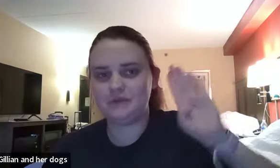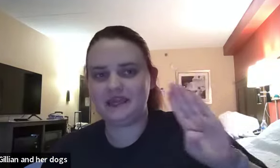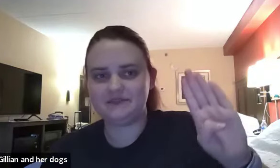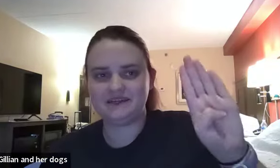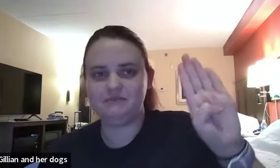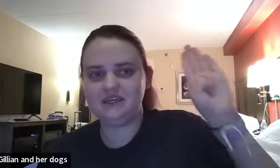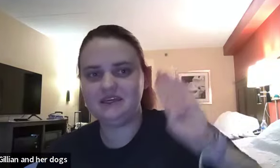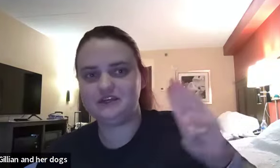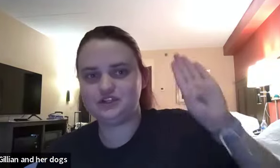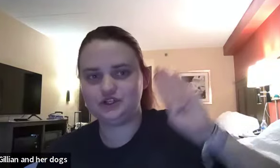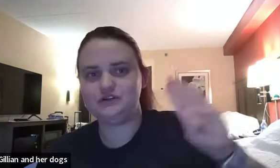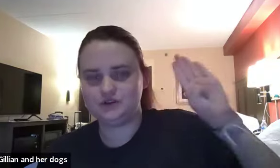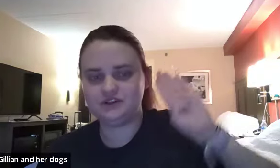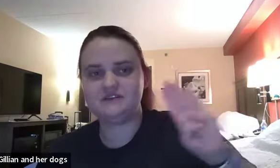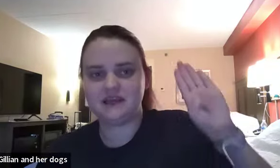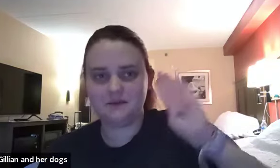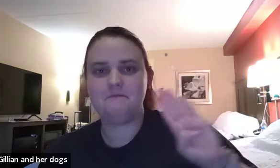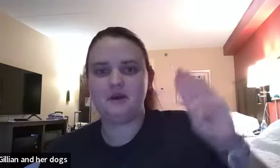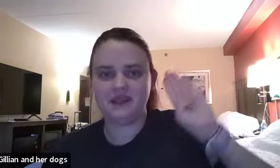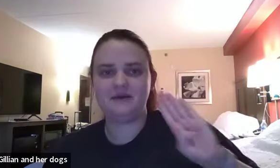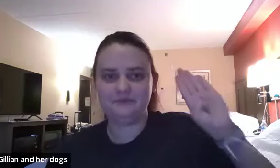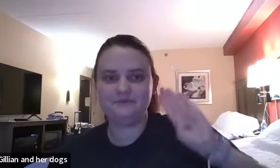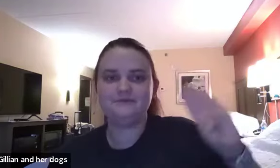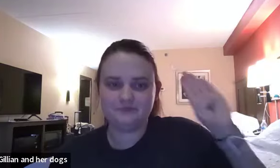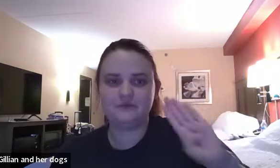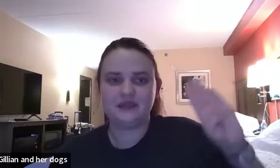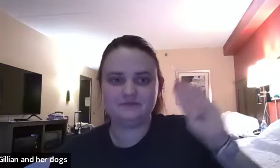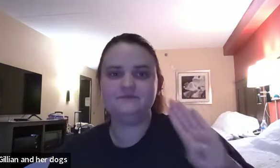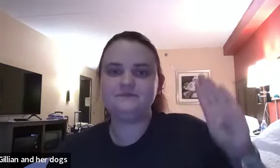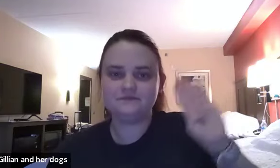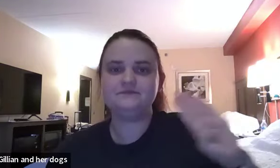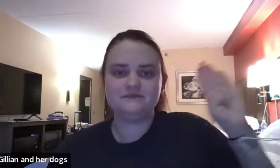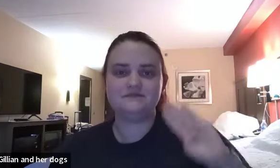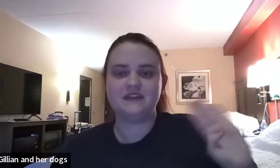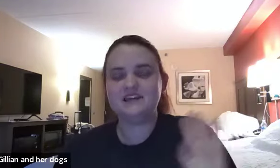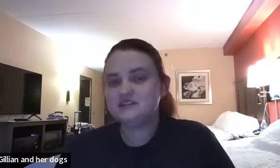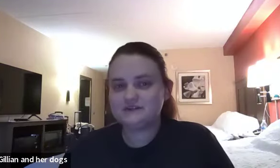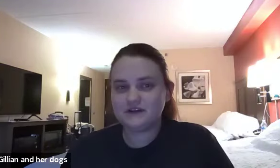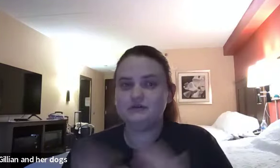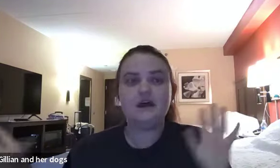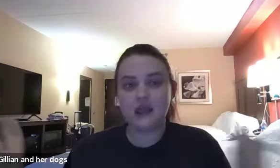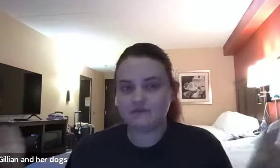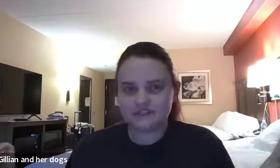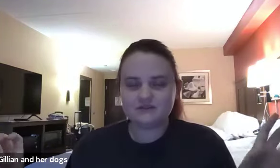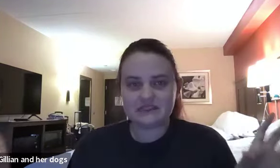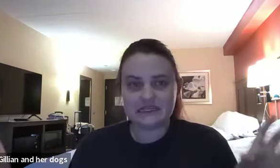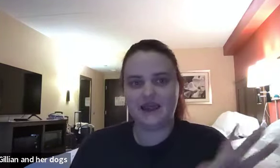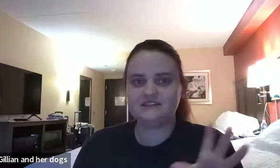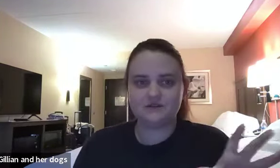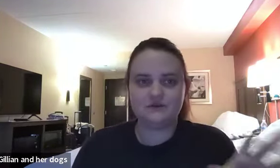Birmingham. It's like a B and a circular motion on the side. Birmingham. Birmingham. I just think it's very cool. Not every single city has their own